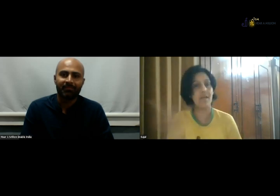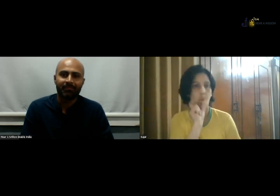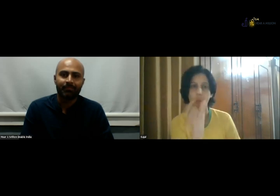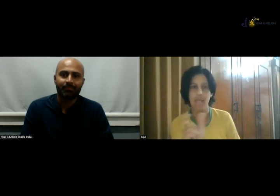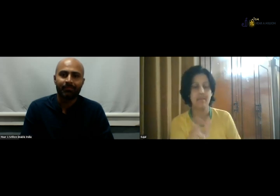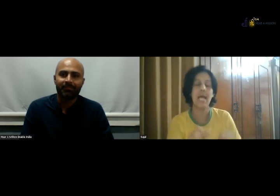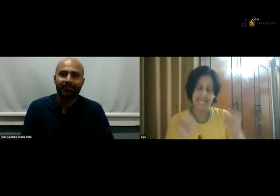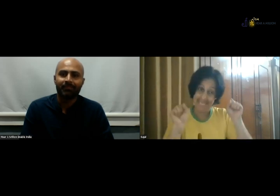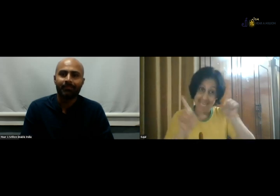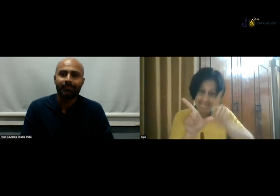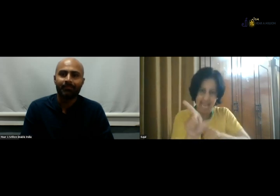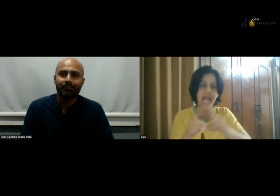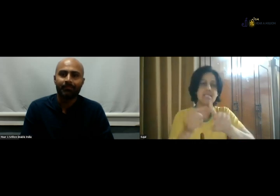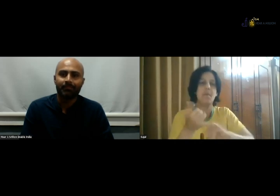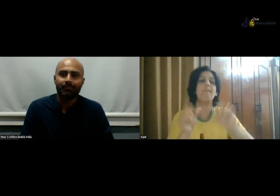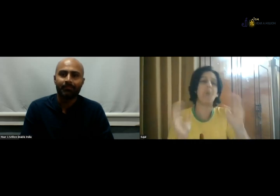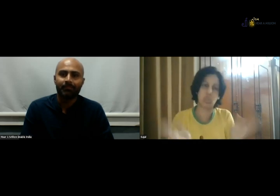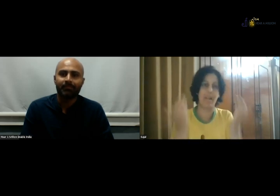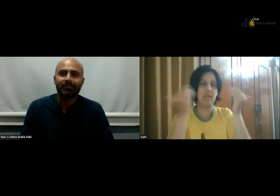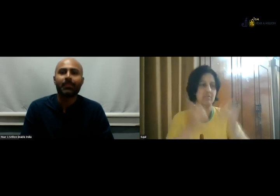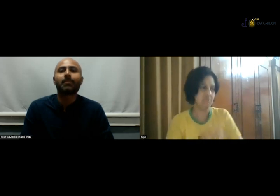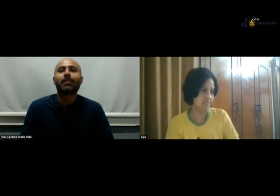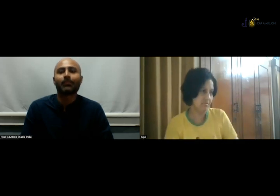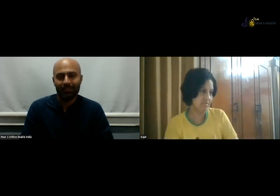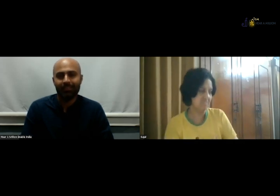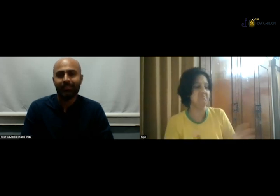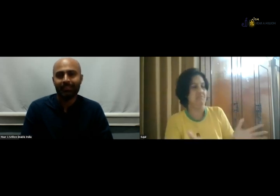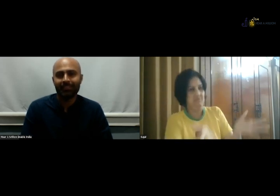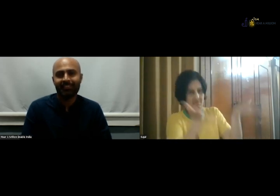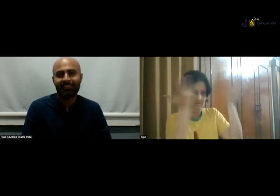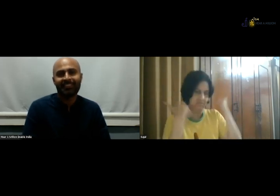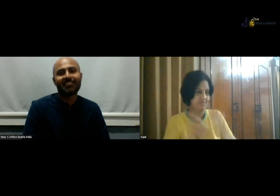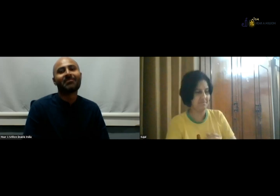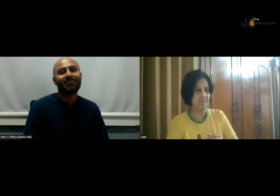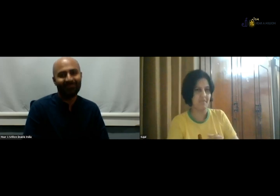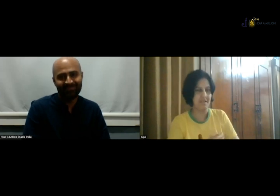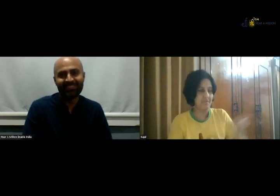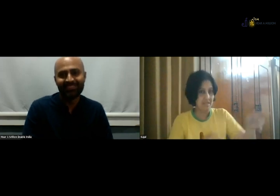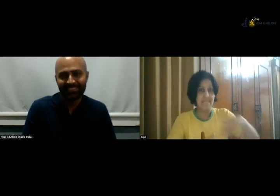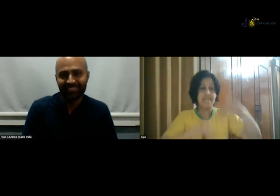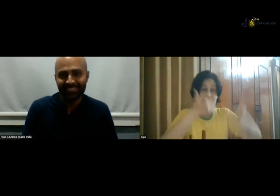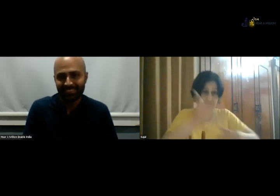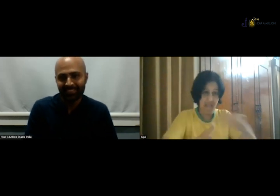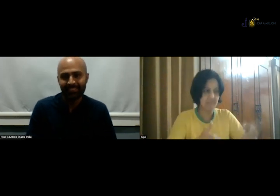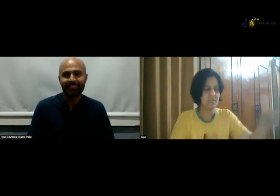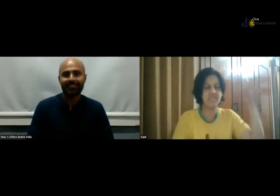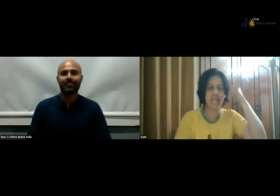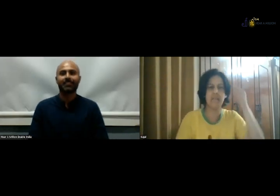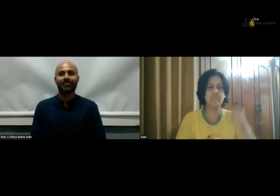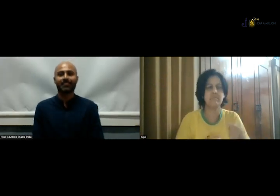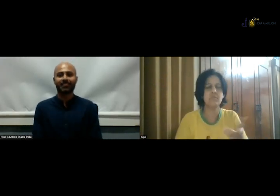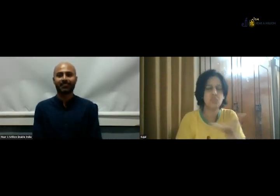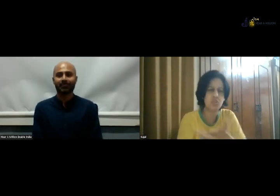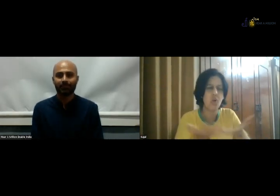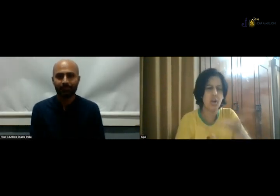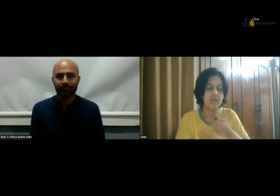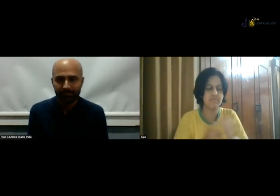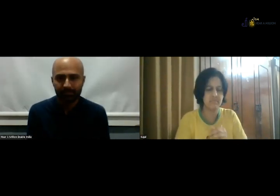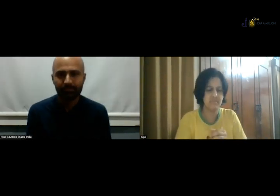not possible, impossible, never said. She always said, yes, it's possible. So I was like, okay, you can go